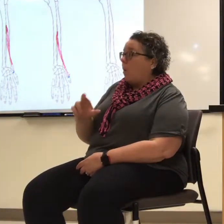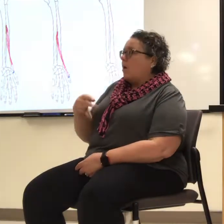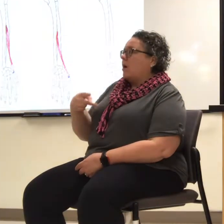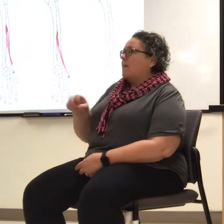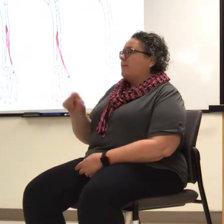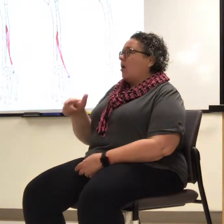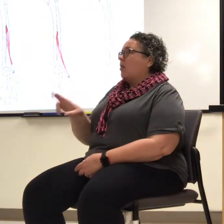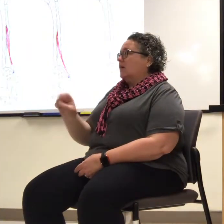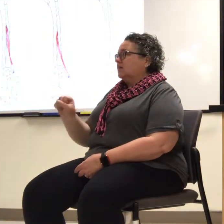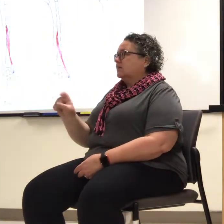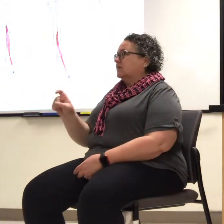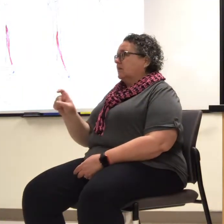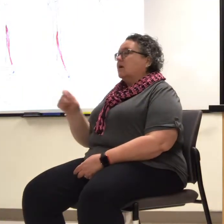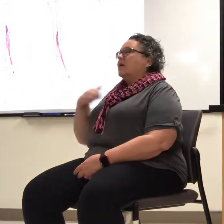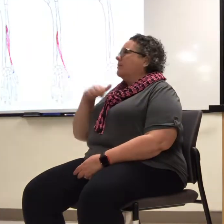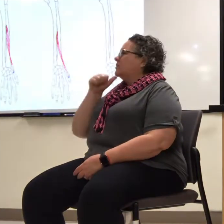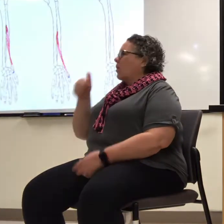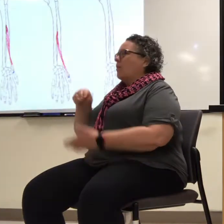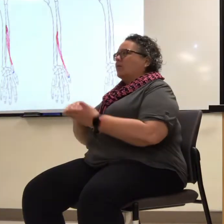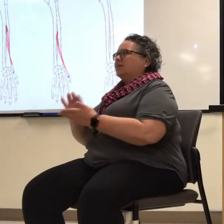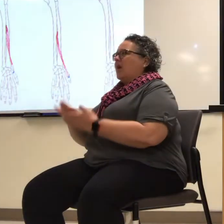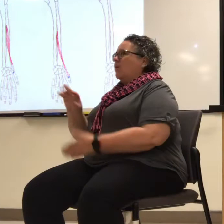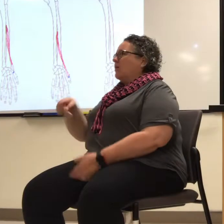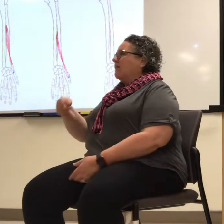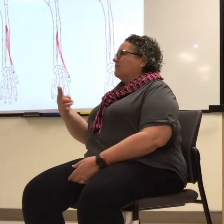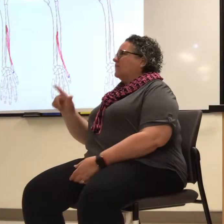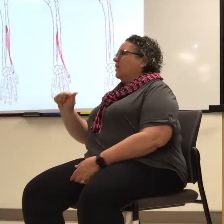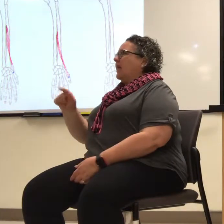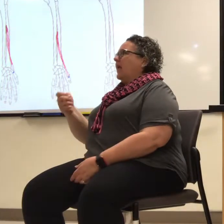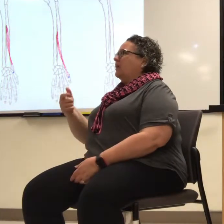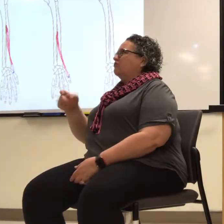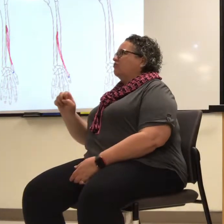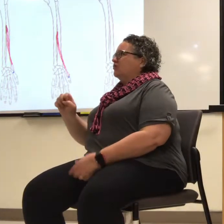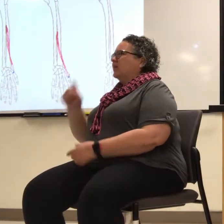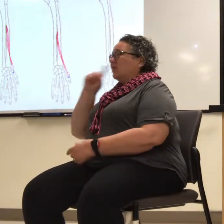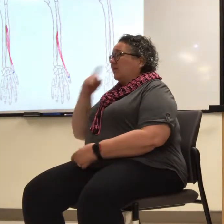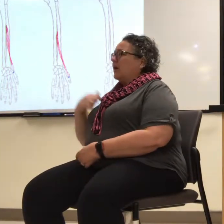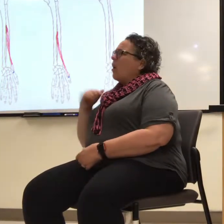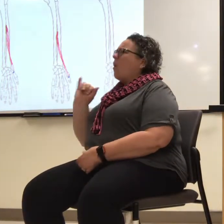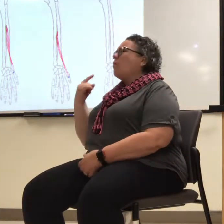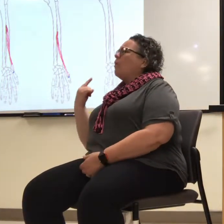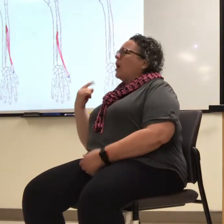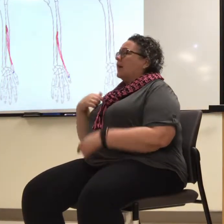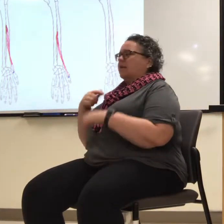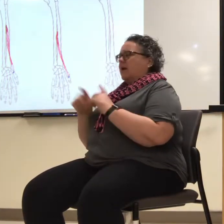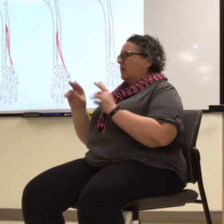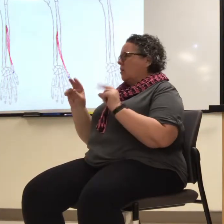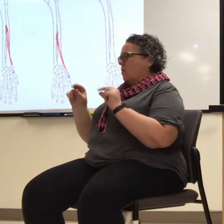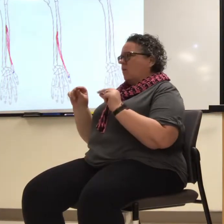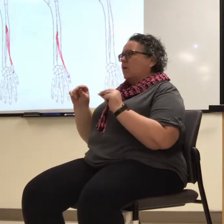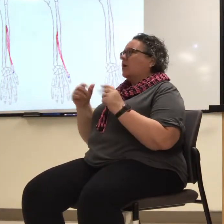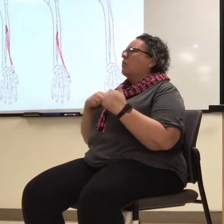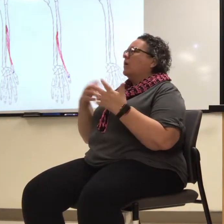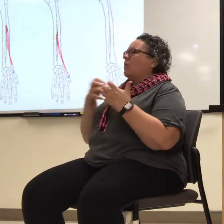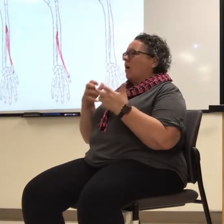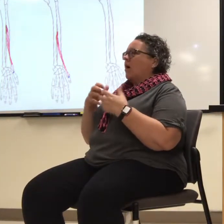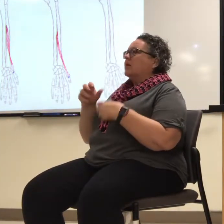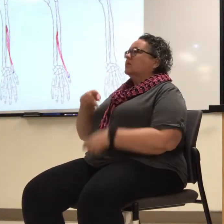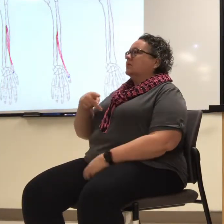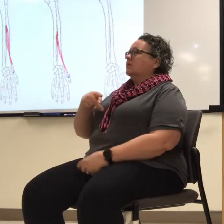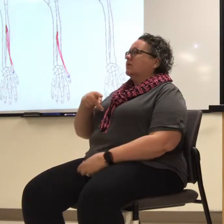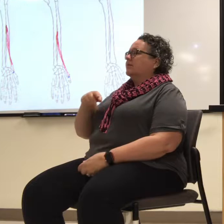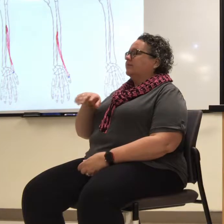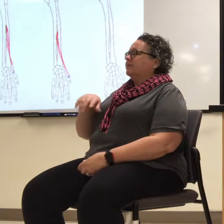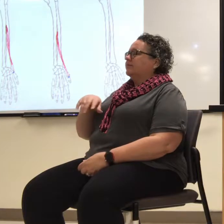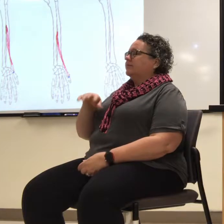That's another common misspelling on the test. You think it's singular for phalanges, but phalanx is the proper mono singular